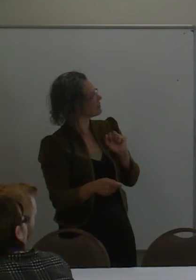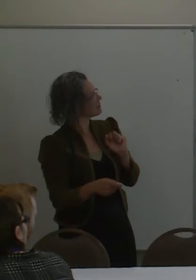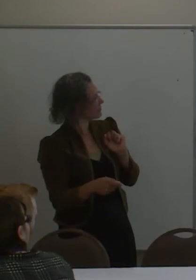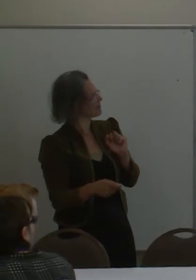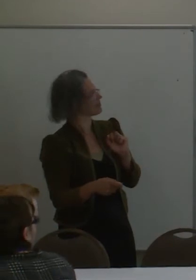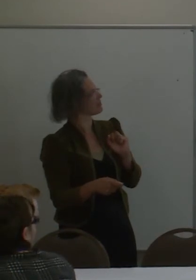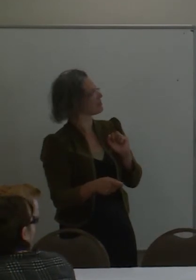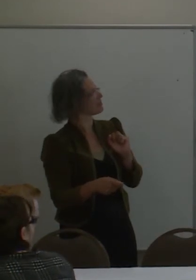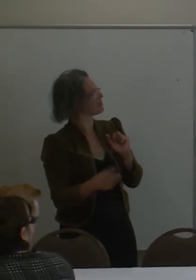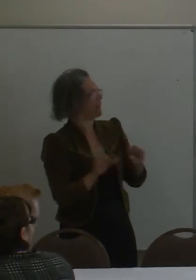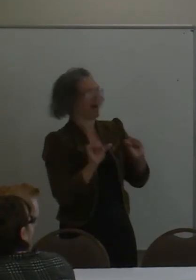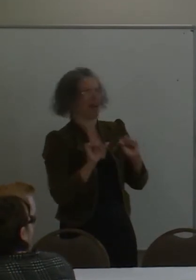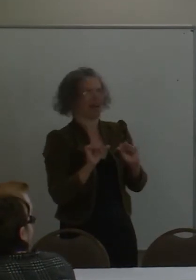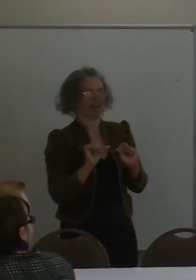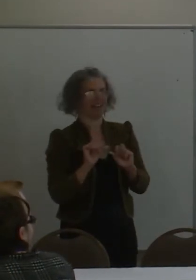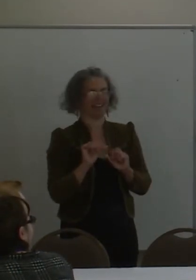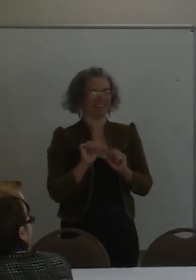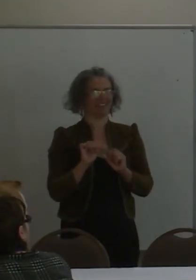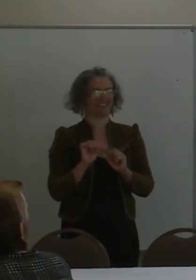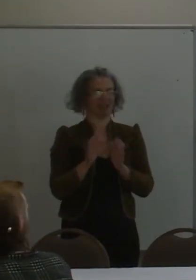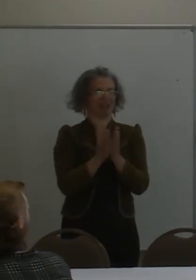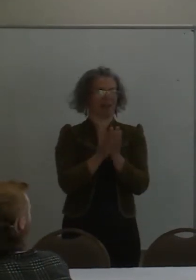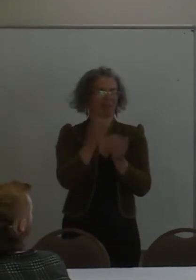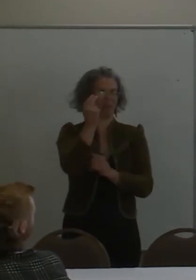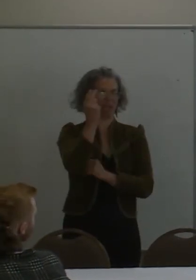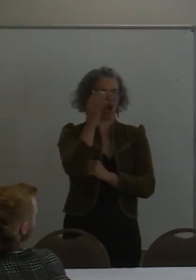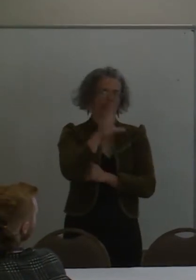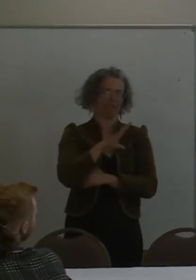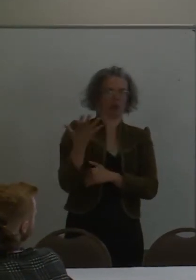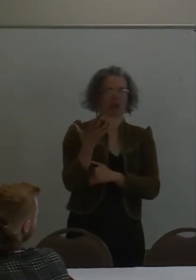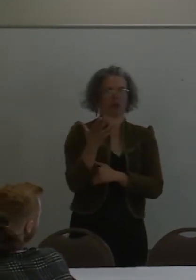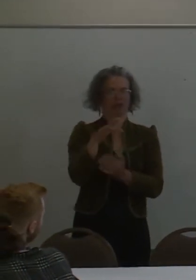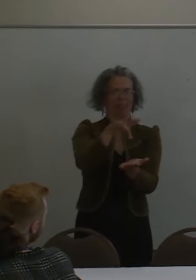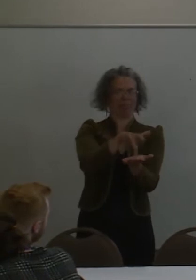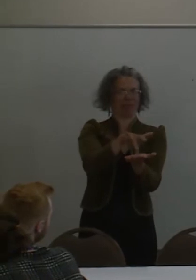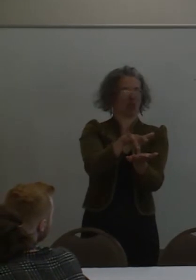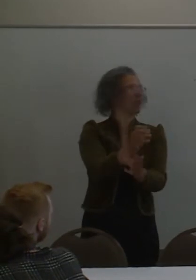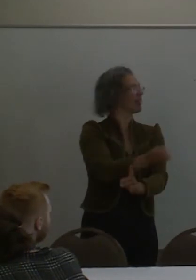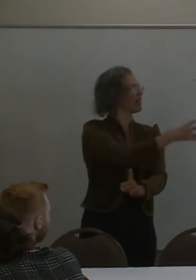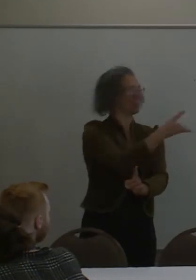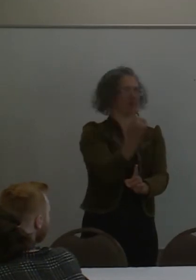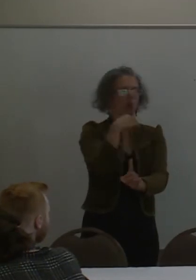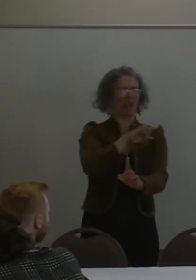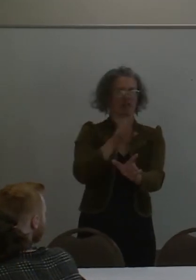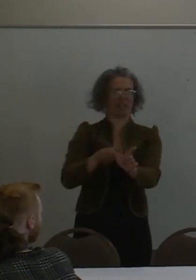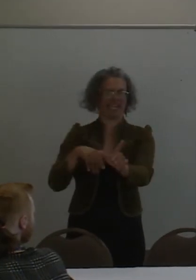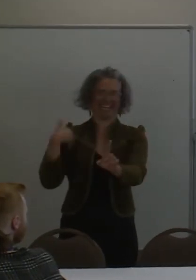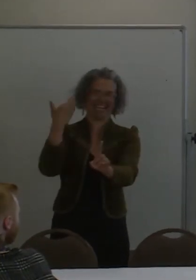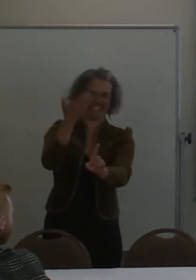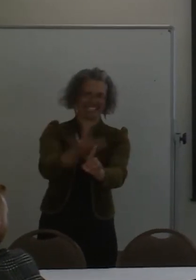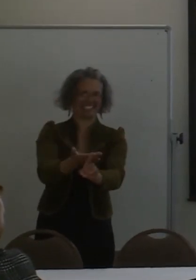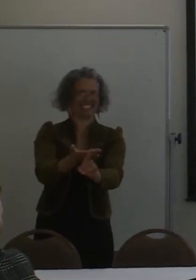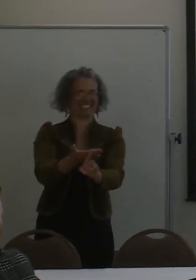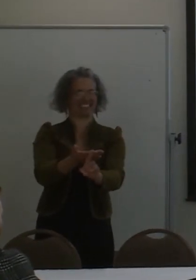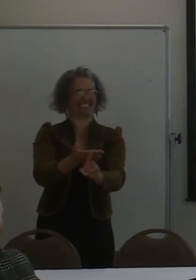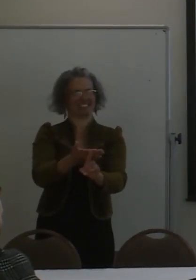There we go. Okay. So Vancouver Public Library, fancy building in the middle. We've been around for over 100 years in our various